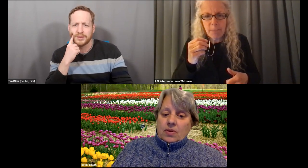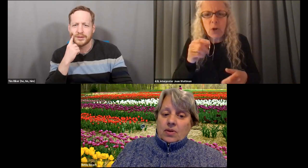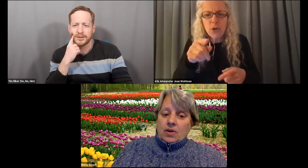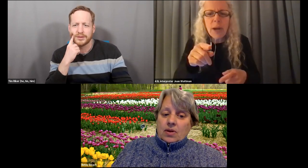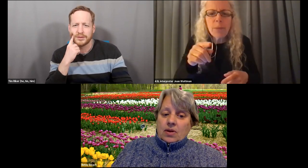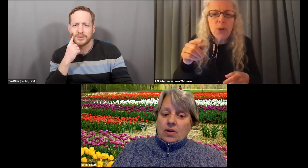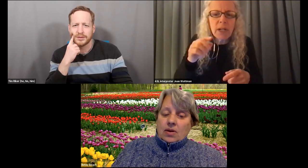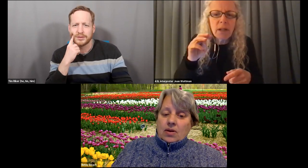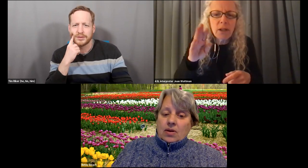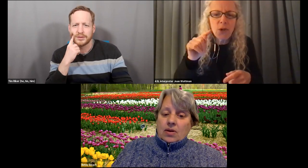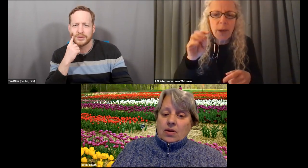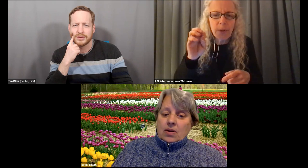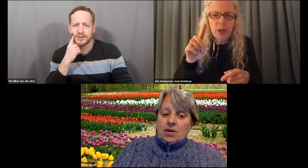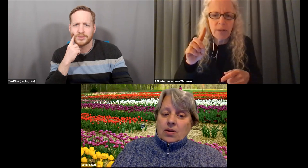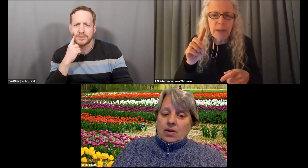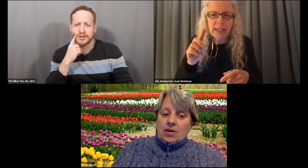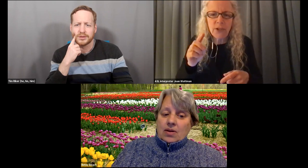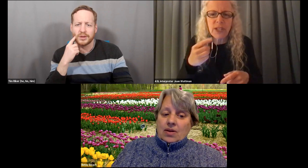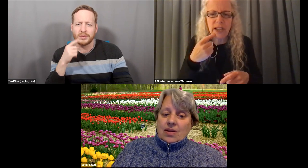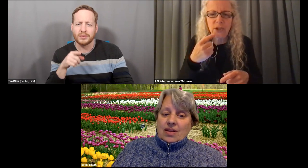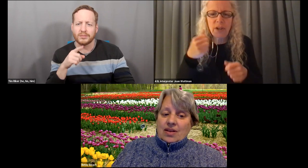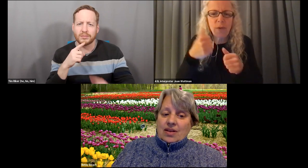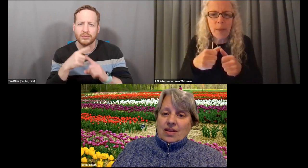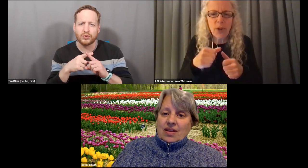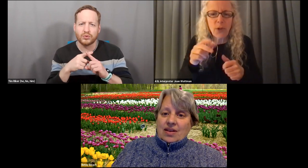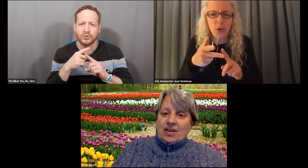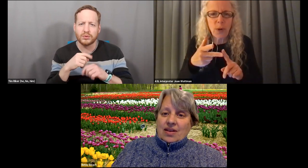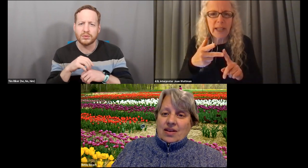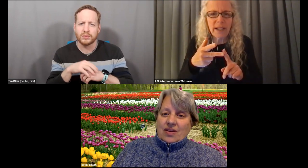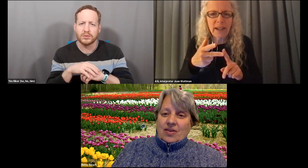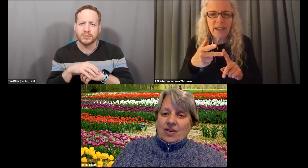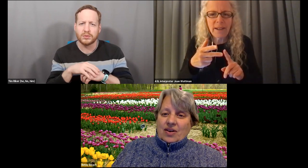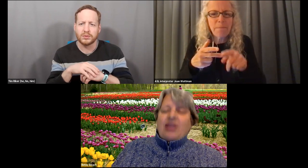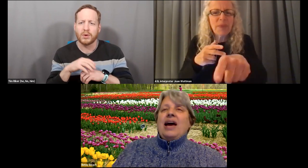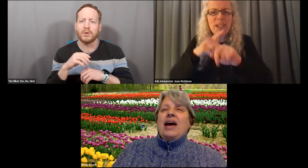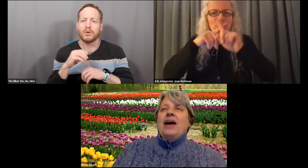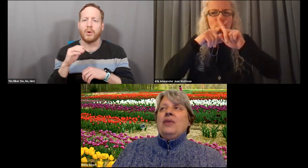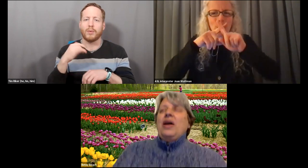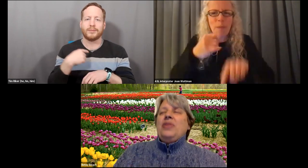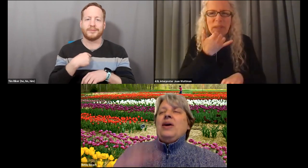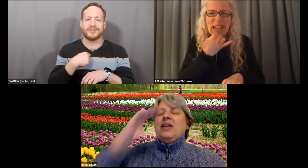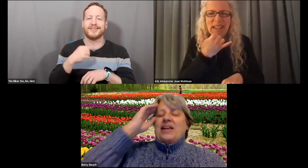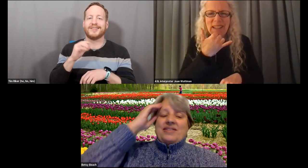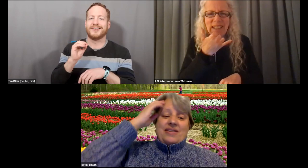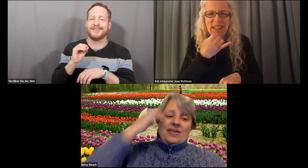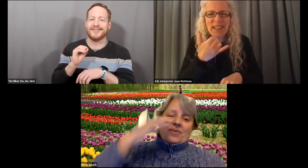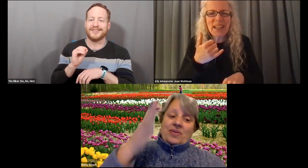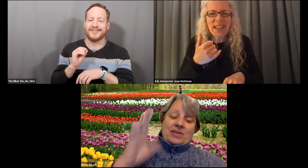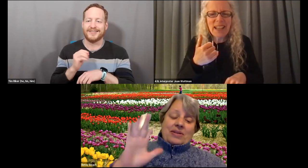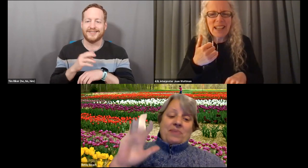Oh, you got muted. You got muted, Betsy. You said you didn't remember the third one that. Yeah, I think, yes. Somehow